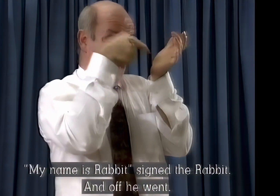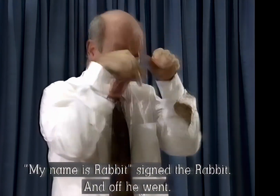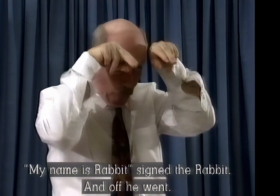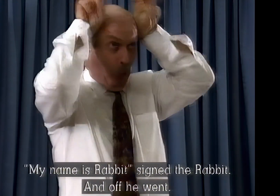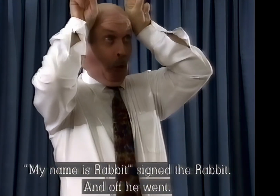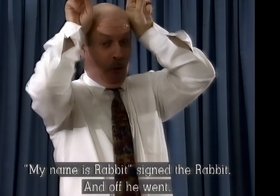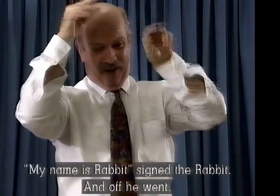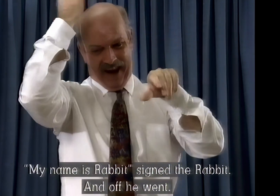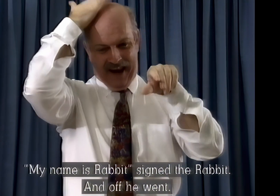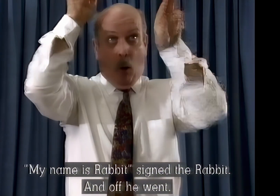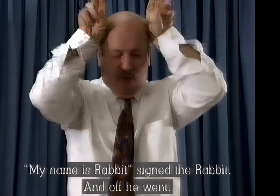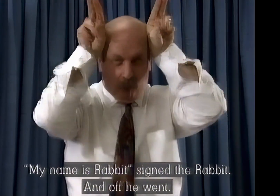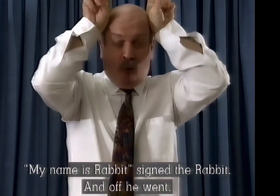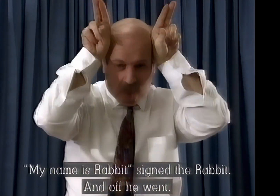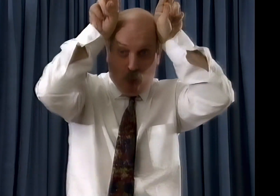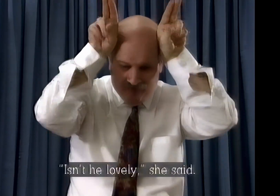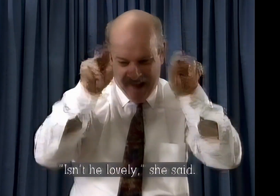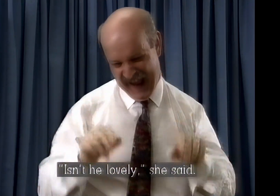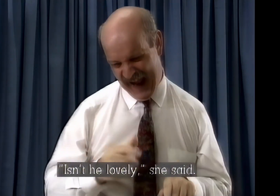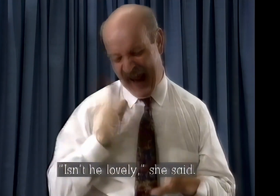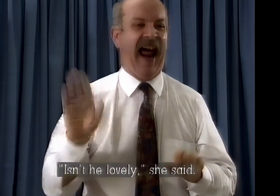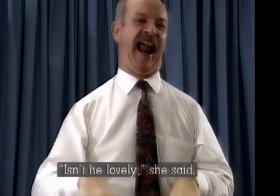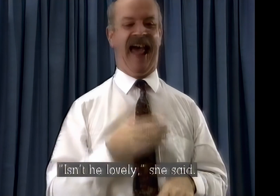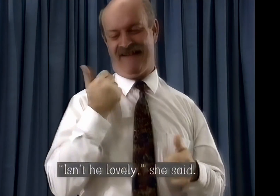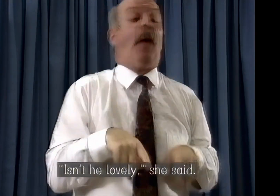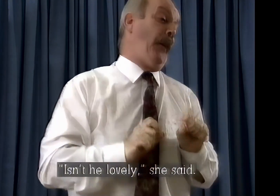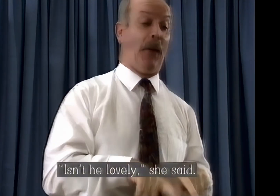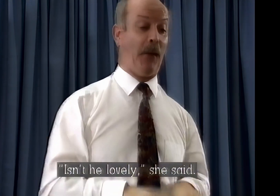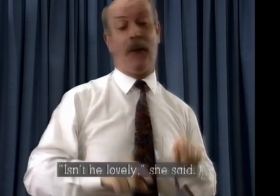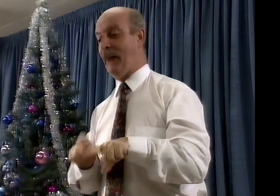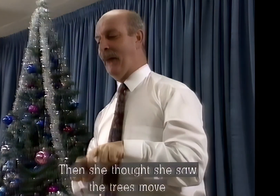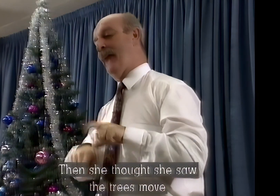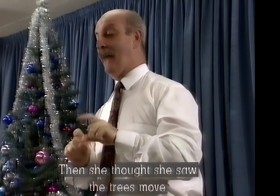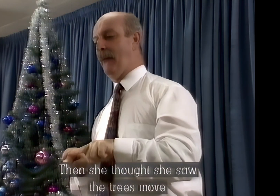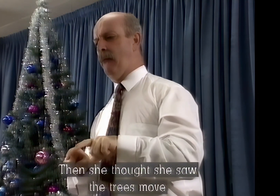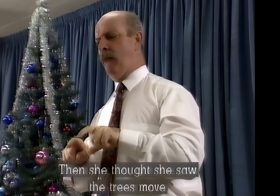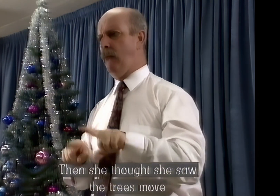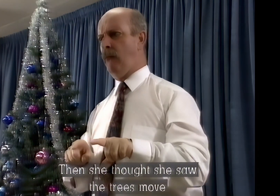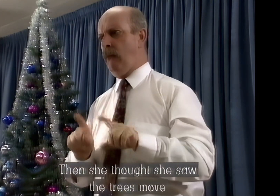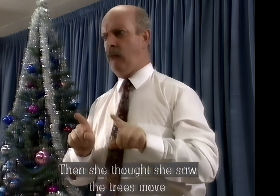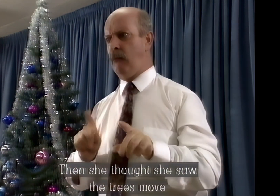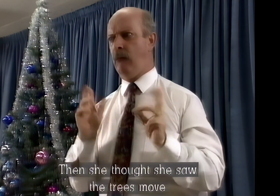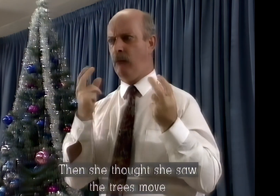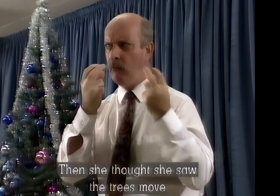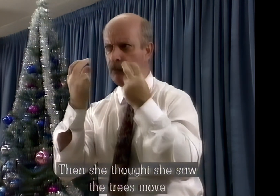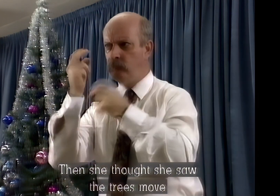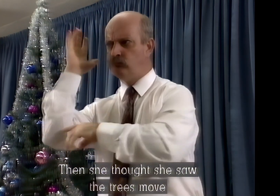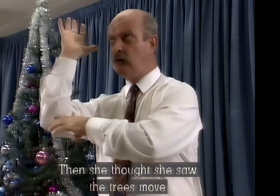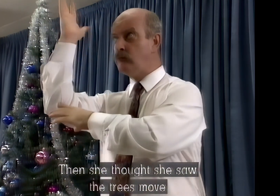Rabbit," said the rabbit. And off he went. "Isn't he lovely?" she said. Then she